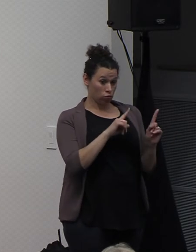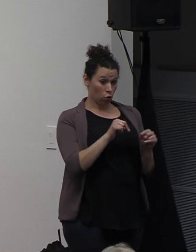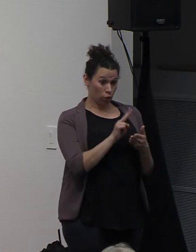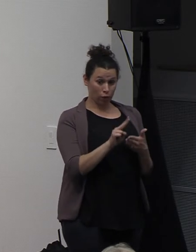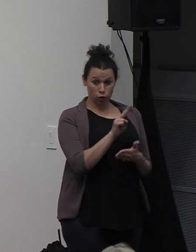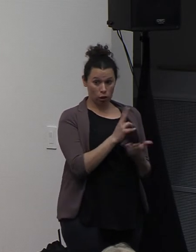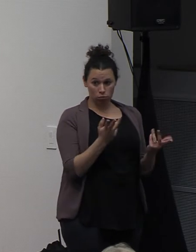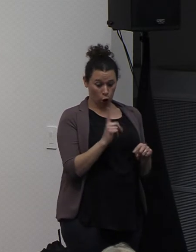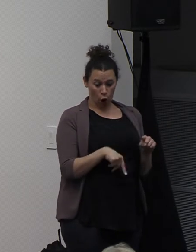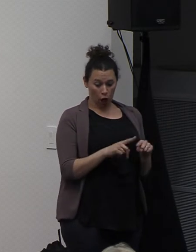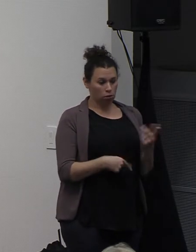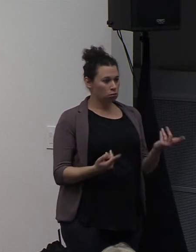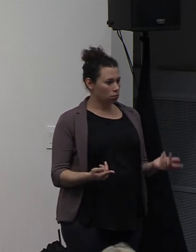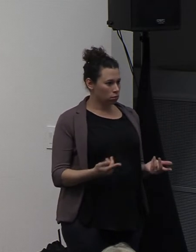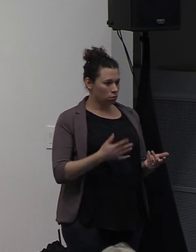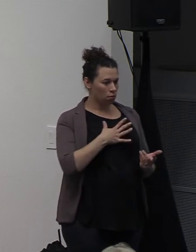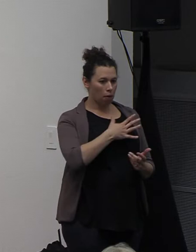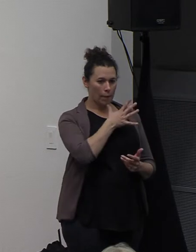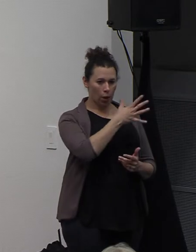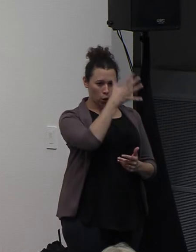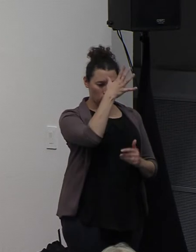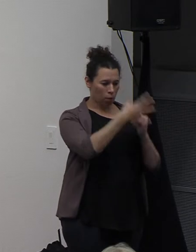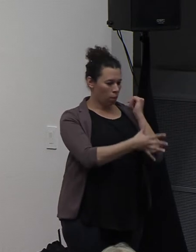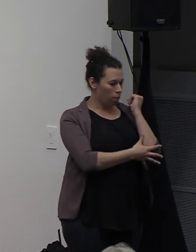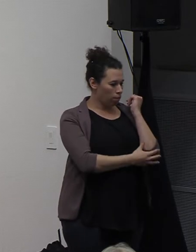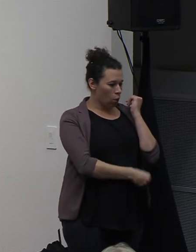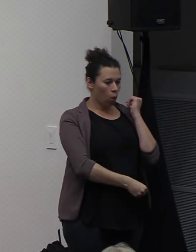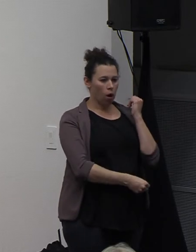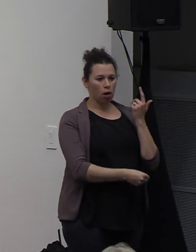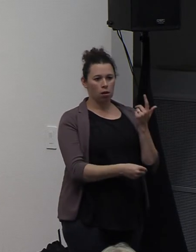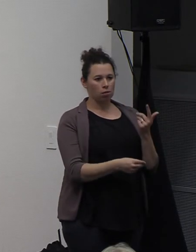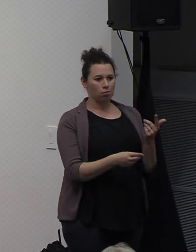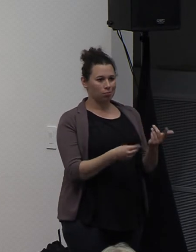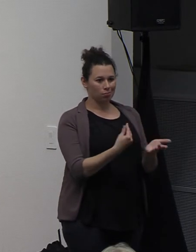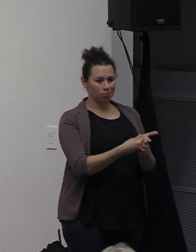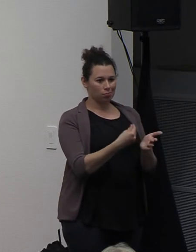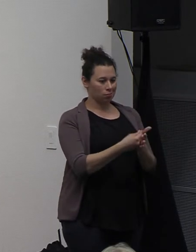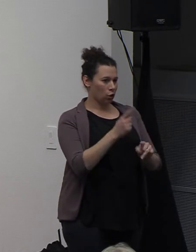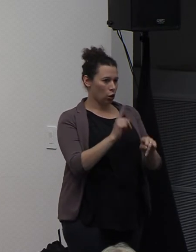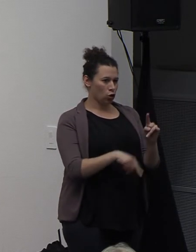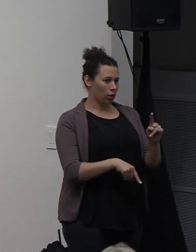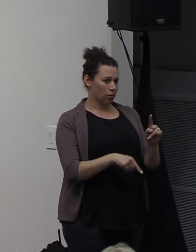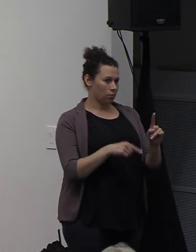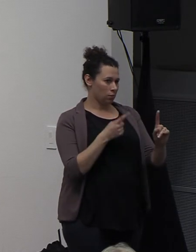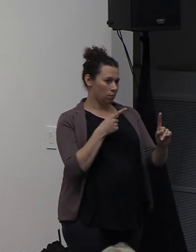know, my parents were poor, and we have not the possibility. So now